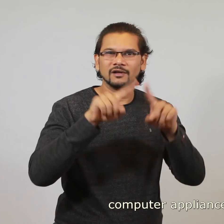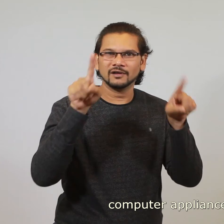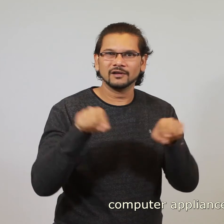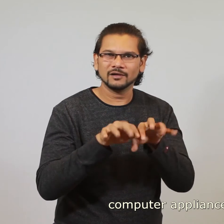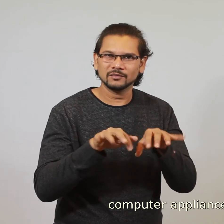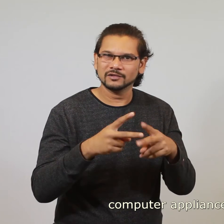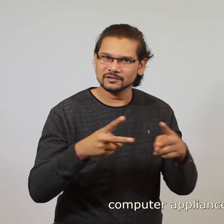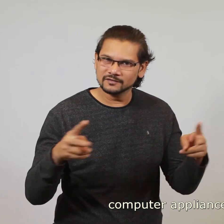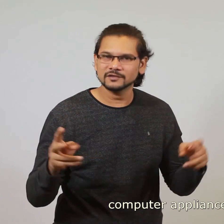computer appliances,